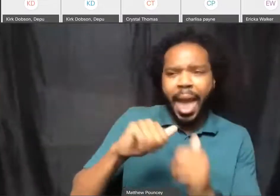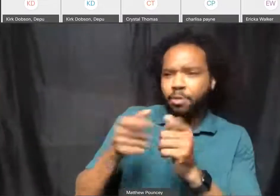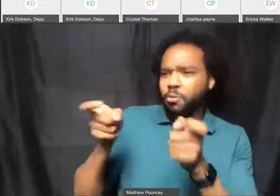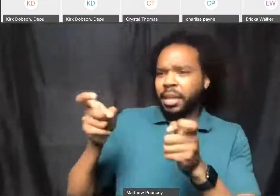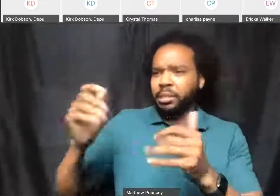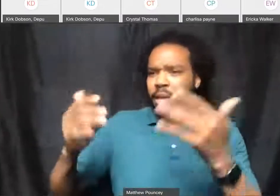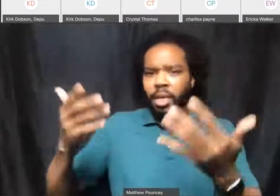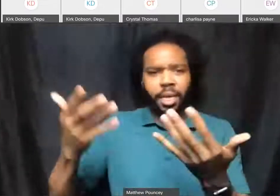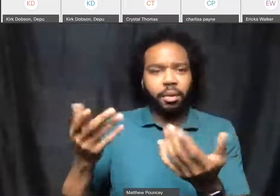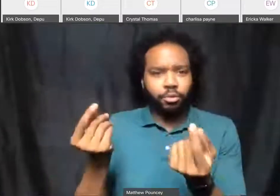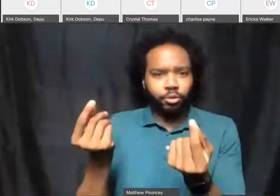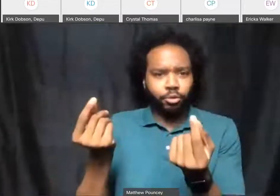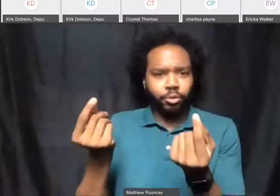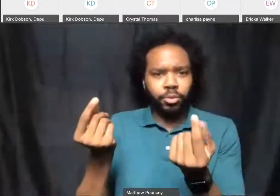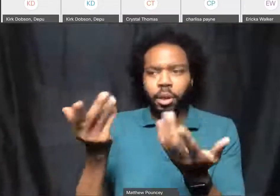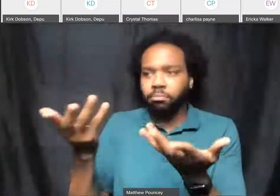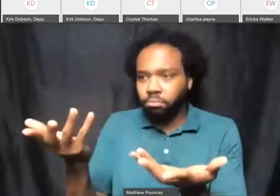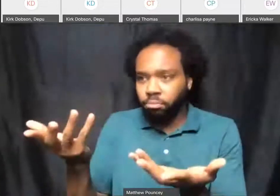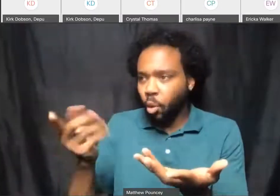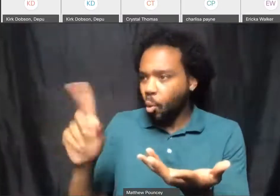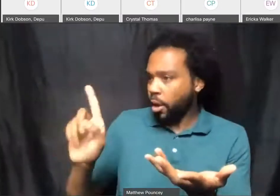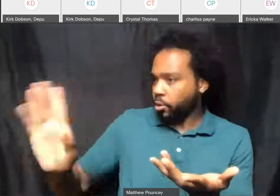discussions about where you're going to smoke?